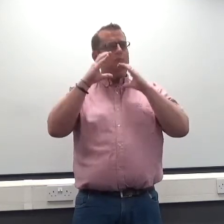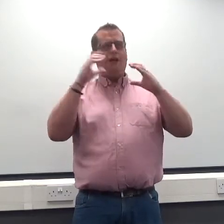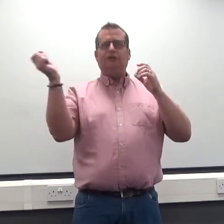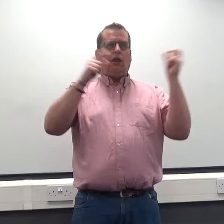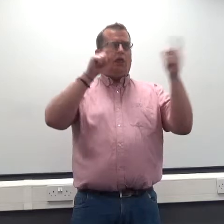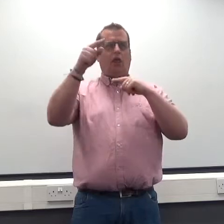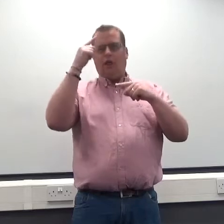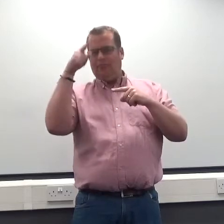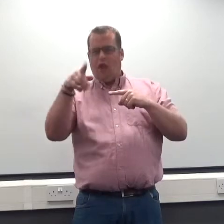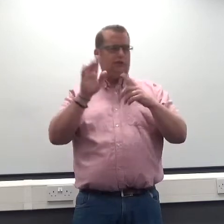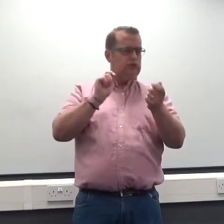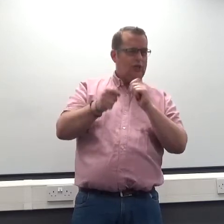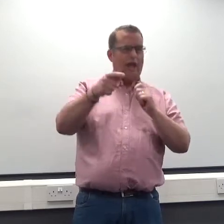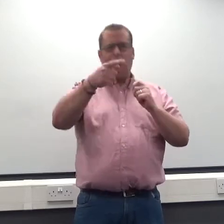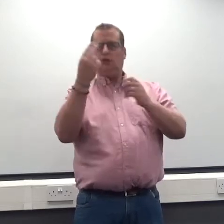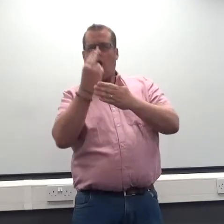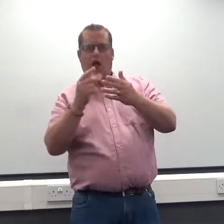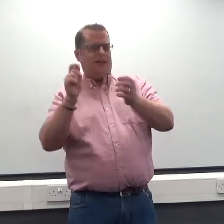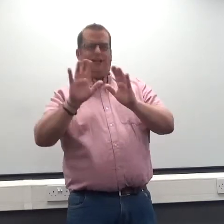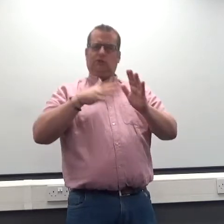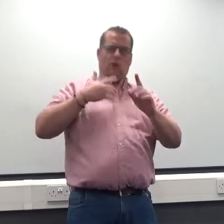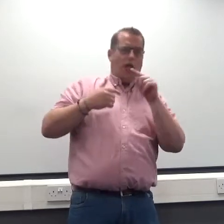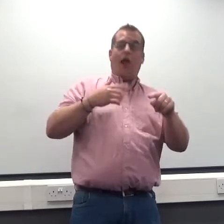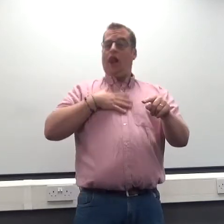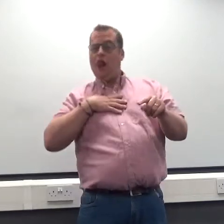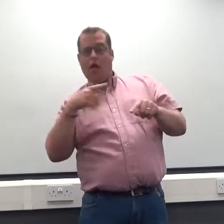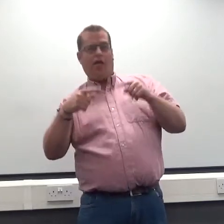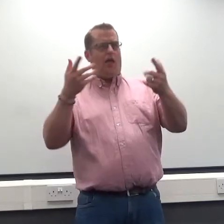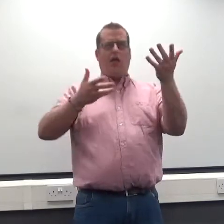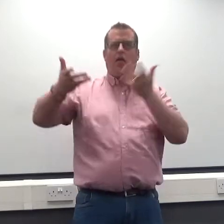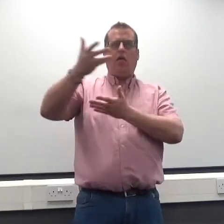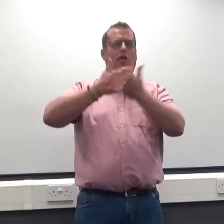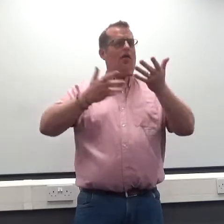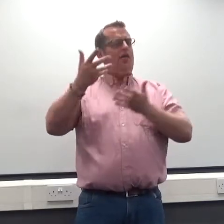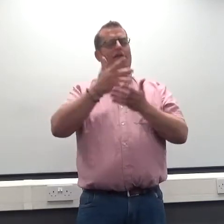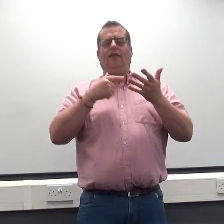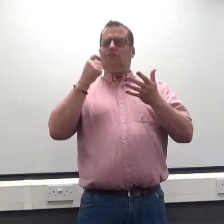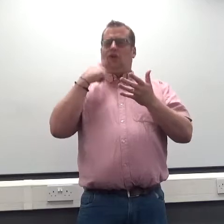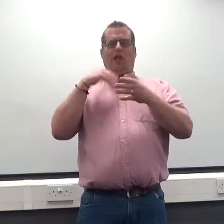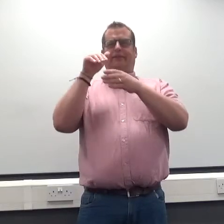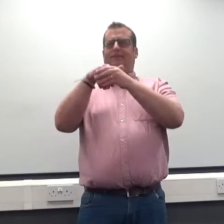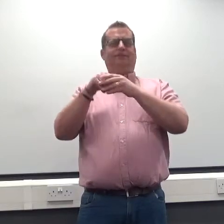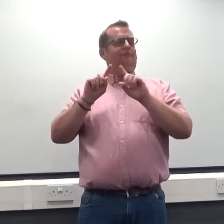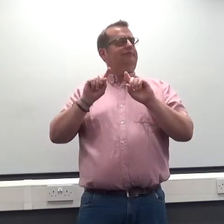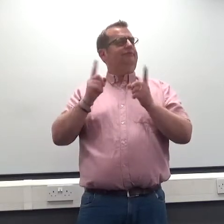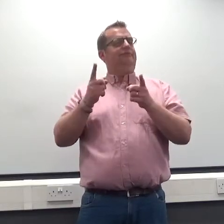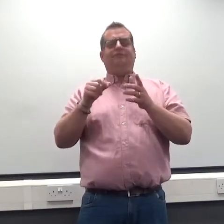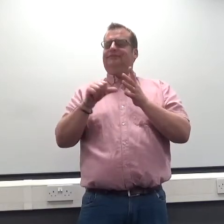graphic art degree, it meant that I wasn't actually going to be on the telephone that much. So I realised that I was